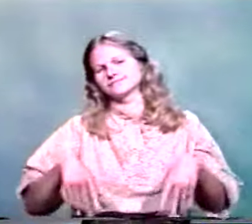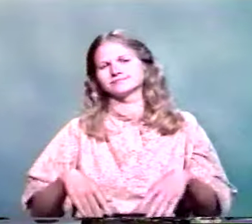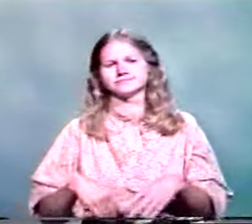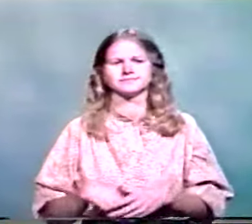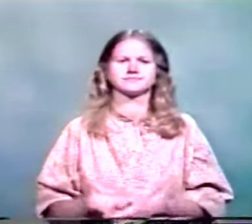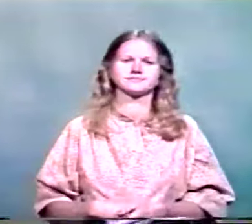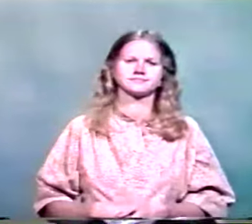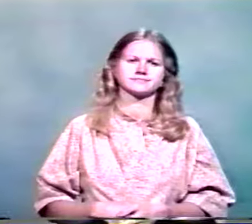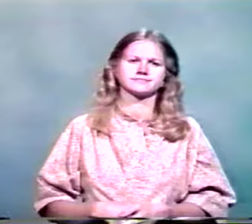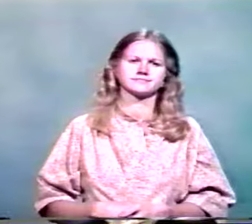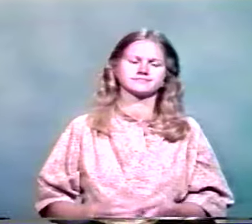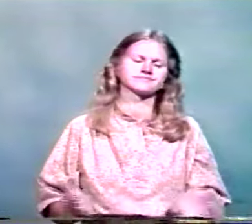Oh well.